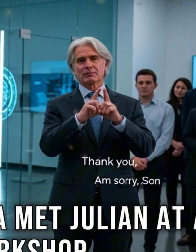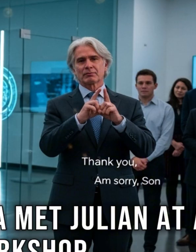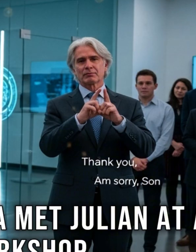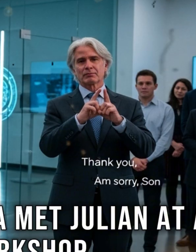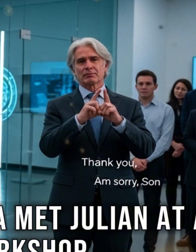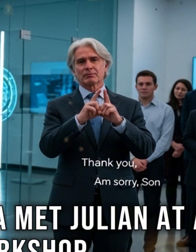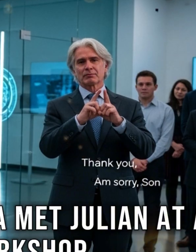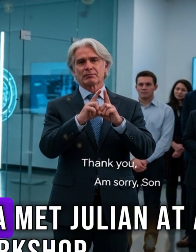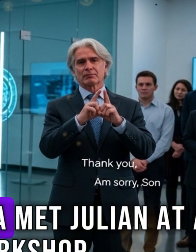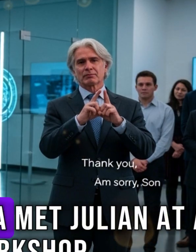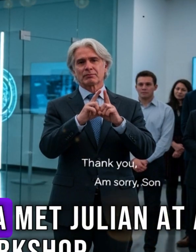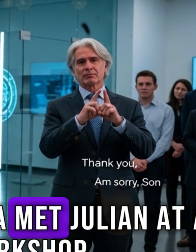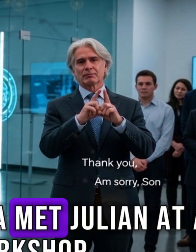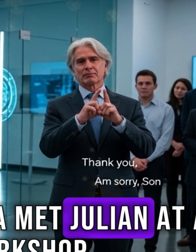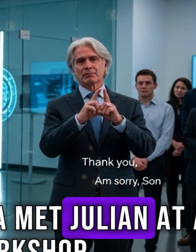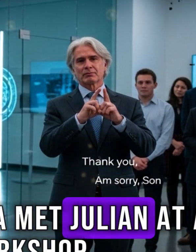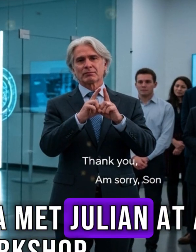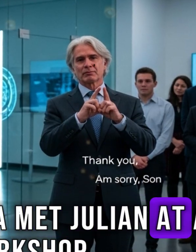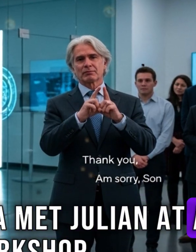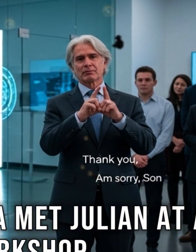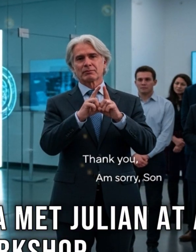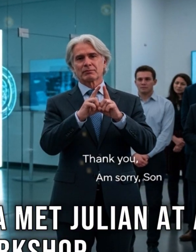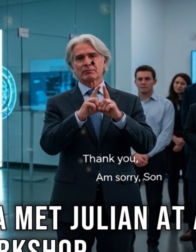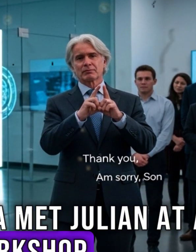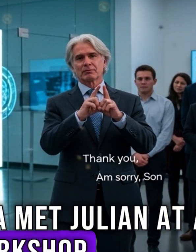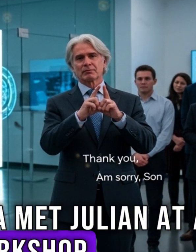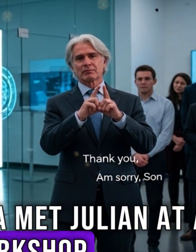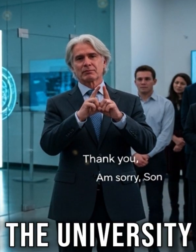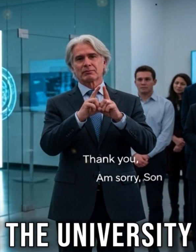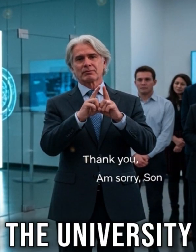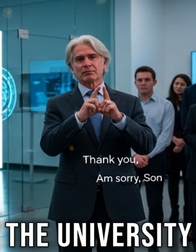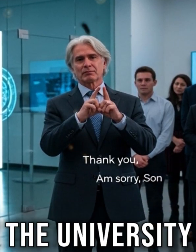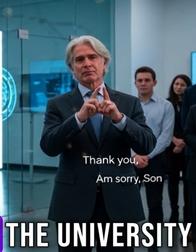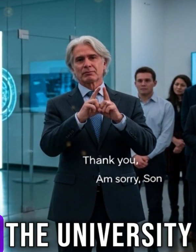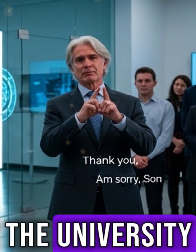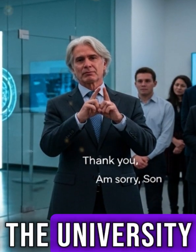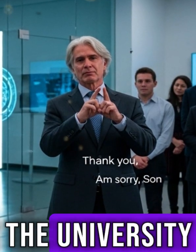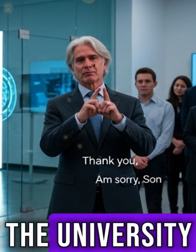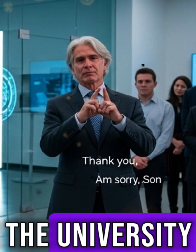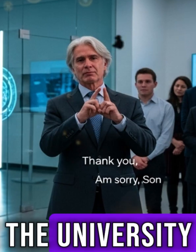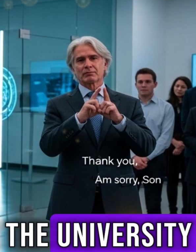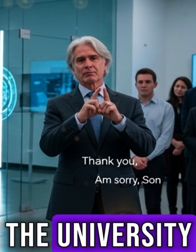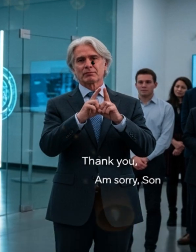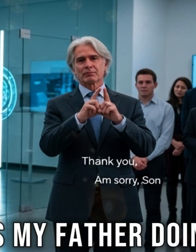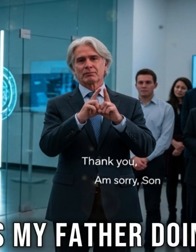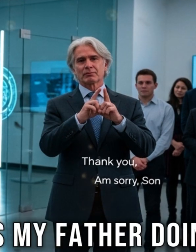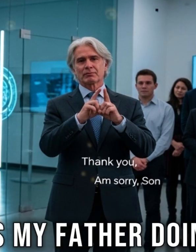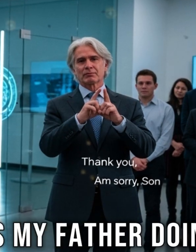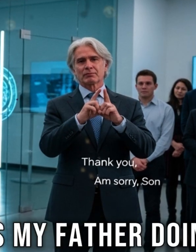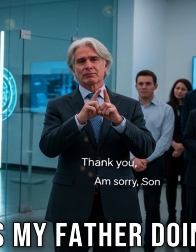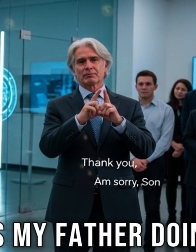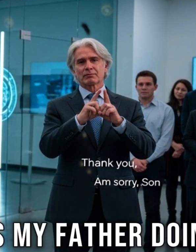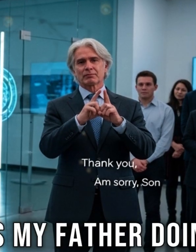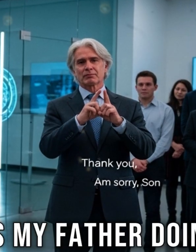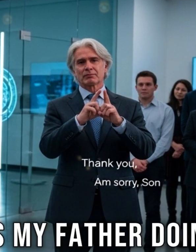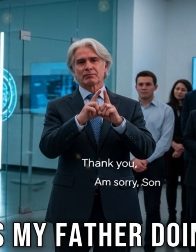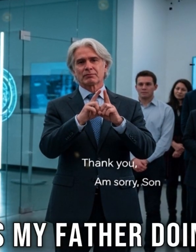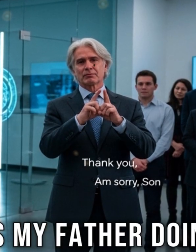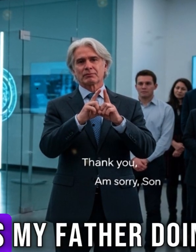afternoon, Alara met Julian at a ceramic workshop he frequented near the university. So, Julian signed. How's